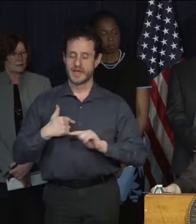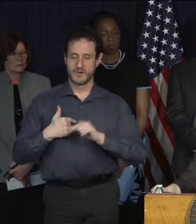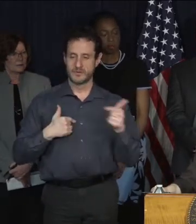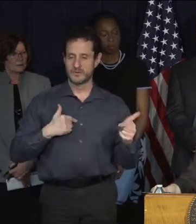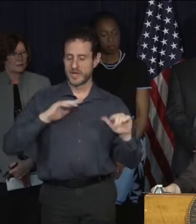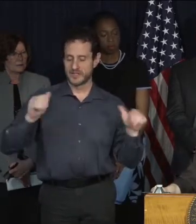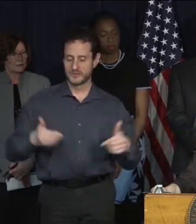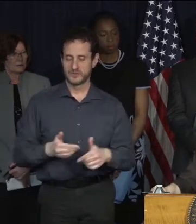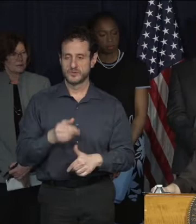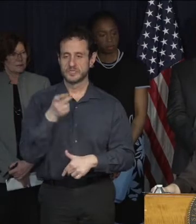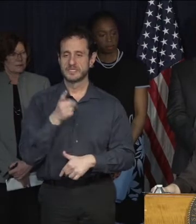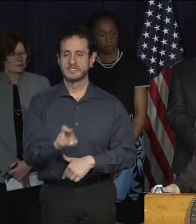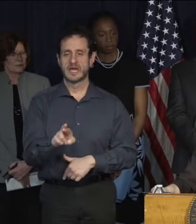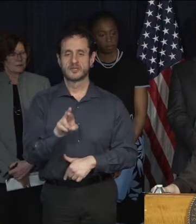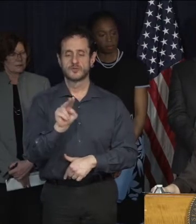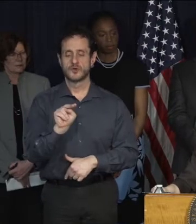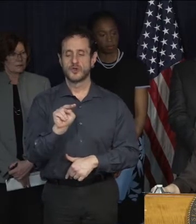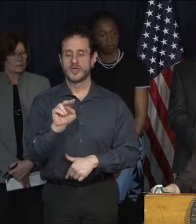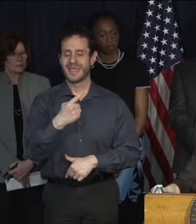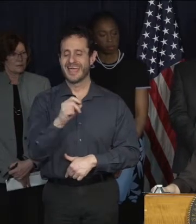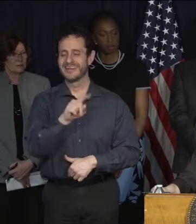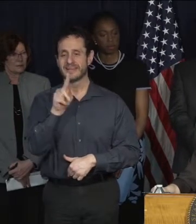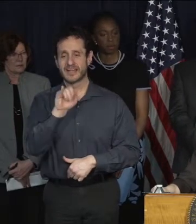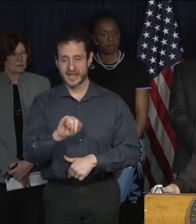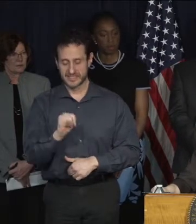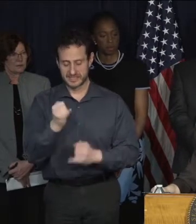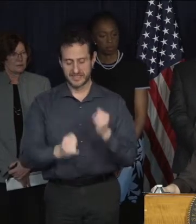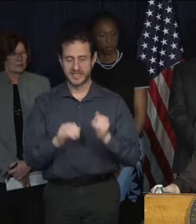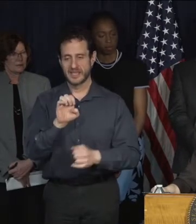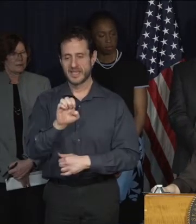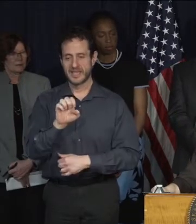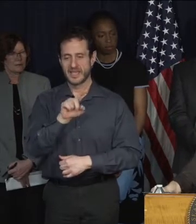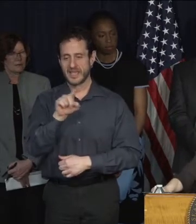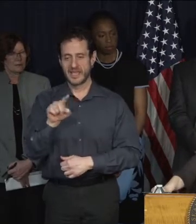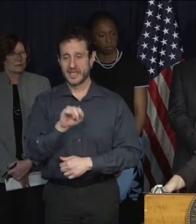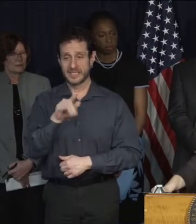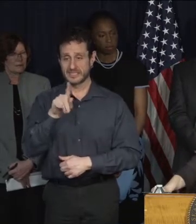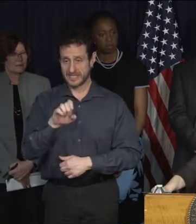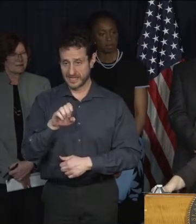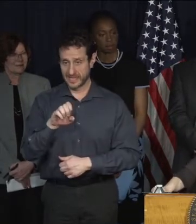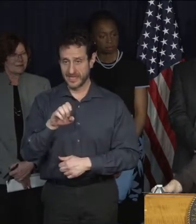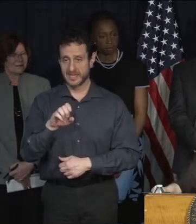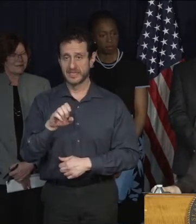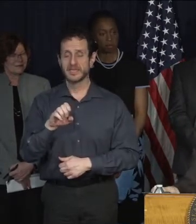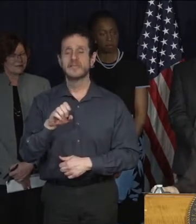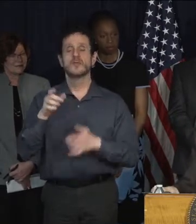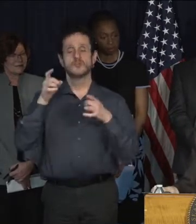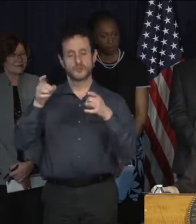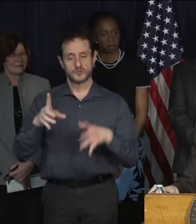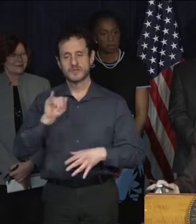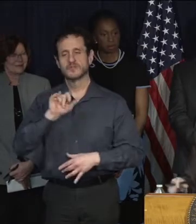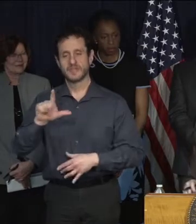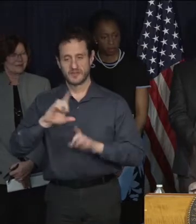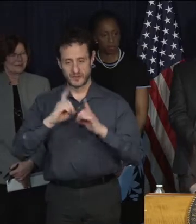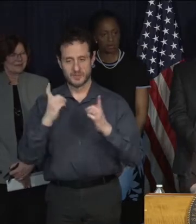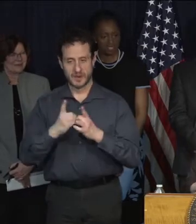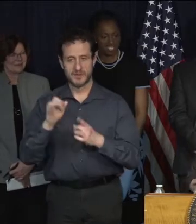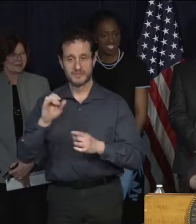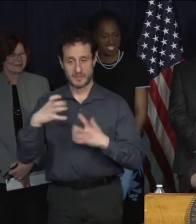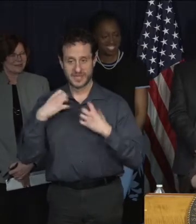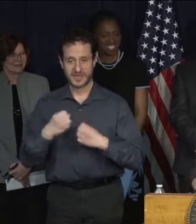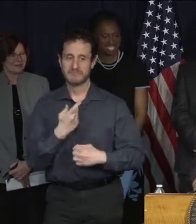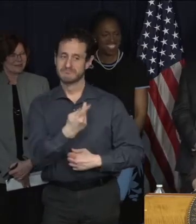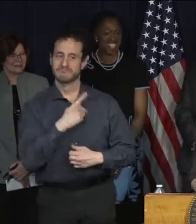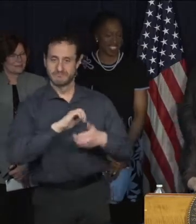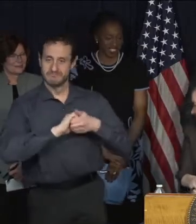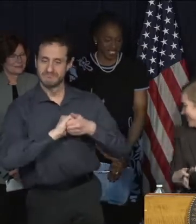Dr. Ngozi Ezike, who is the director of the Illinois Department of Public Health. We've been working together many times a day. I'll introduce you to